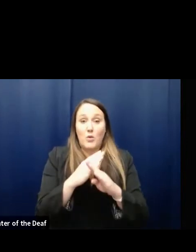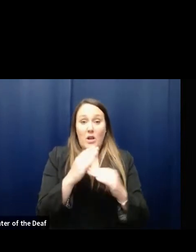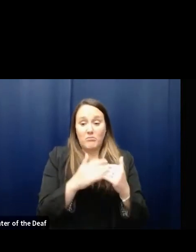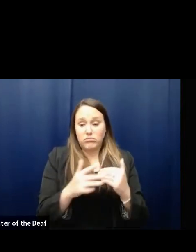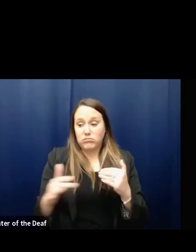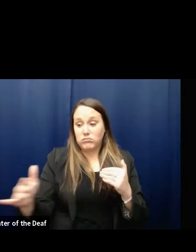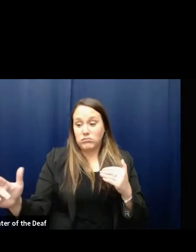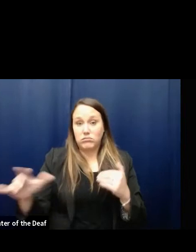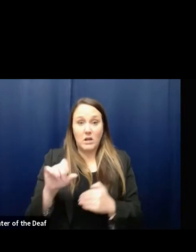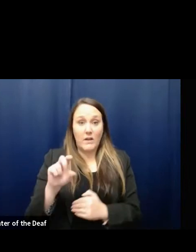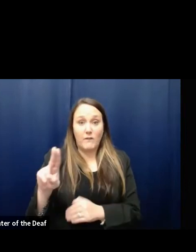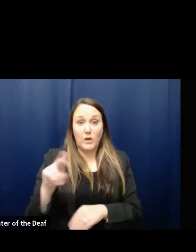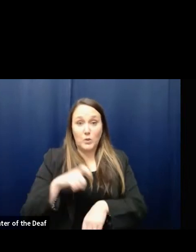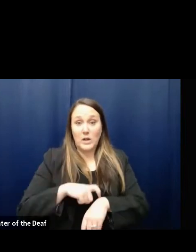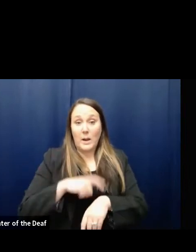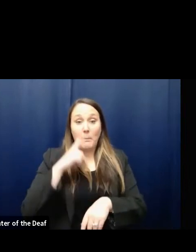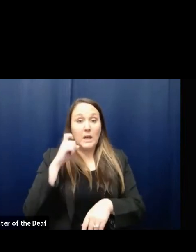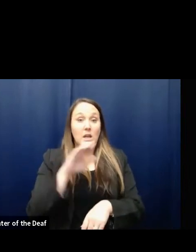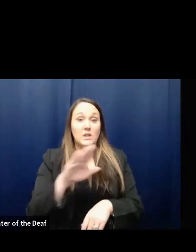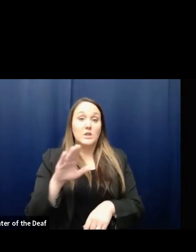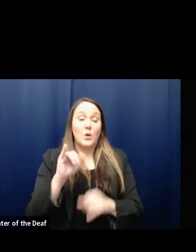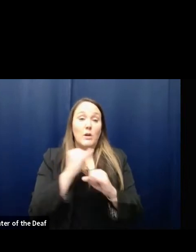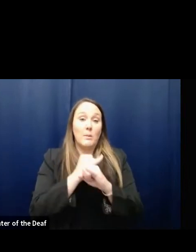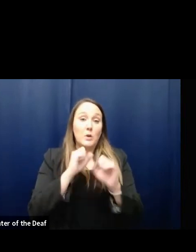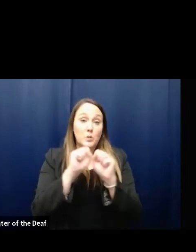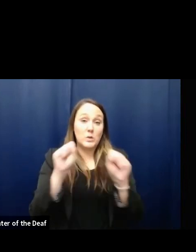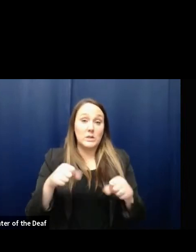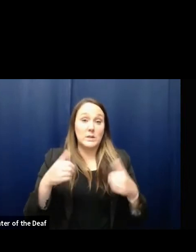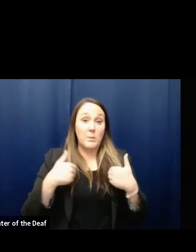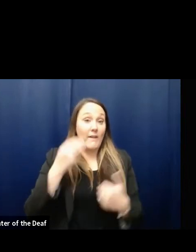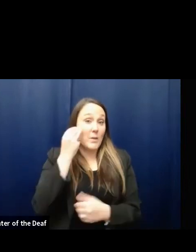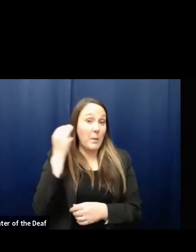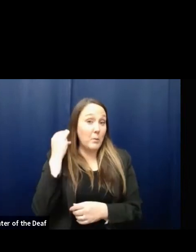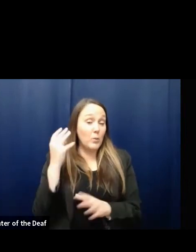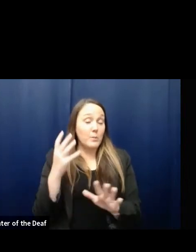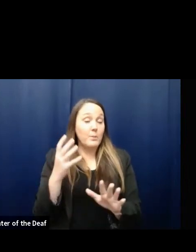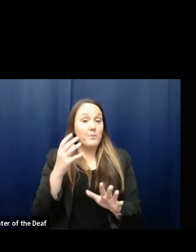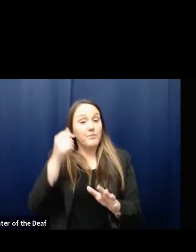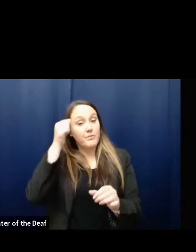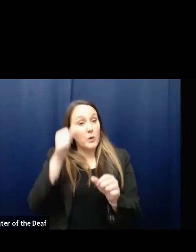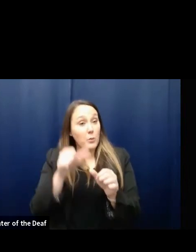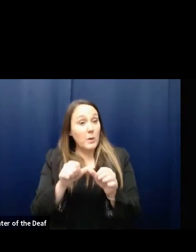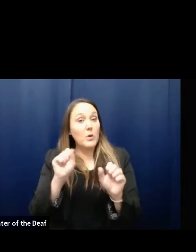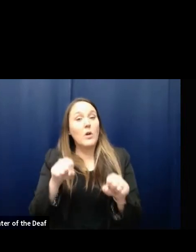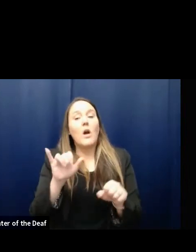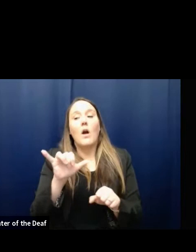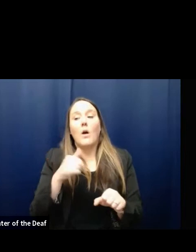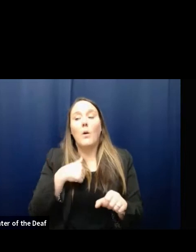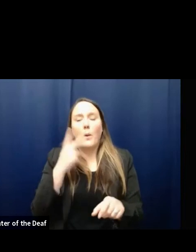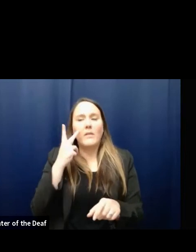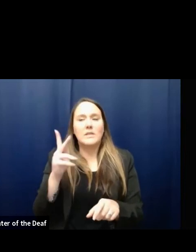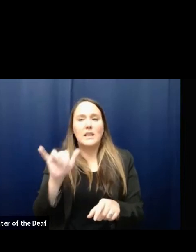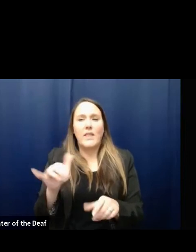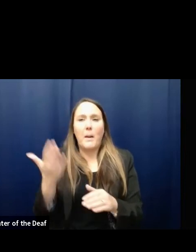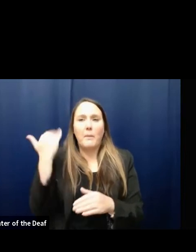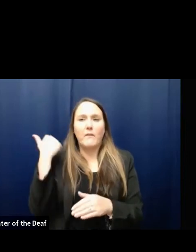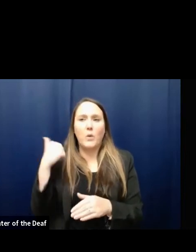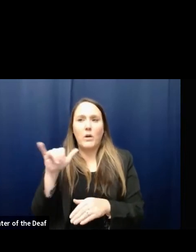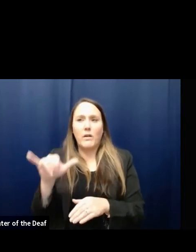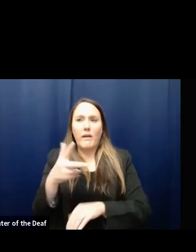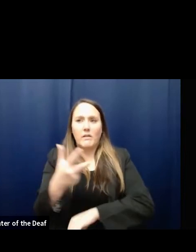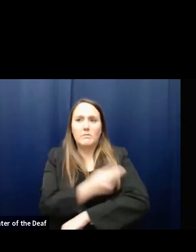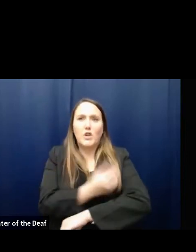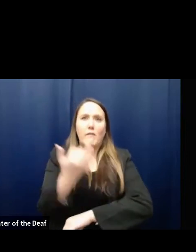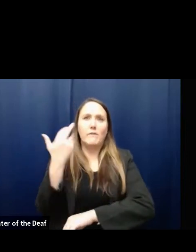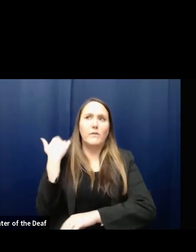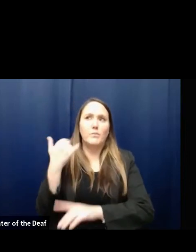your immune system has memory, and it has to take a minute. And it says, oh yeah, I've seen that before. And that vaccine we got several months ago, and it